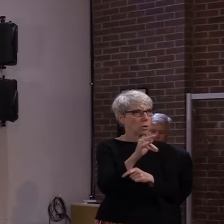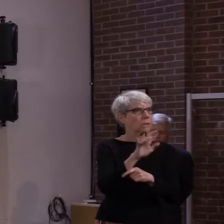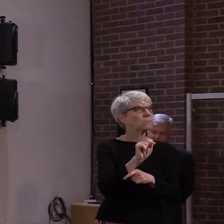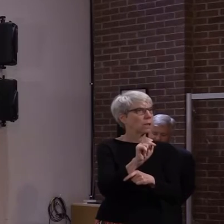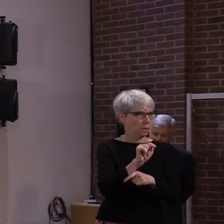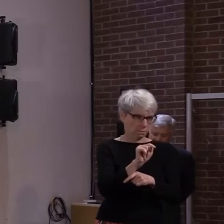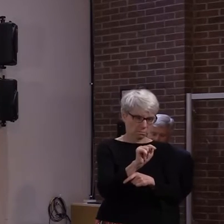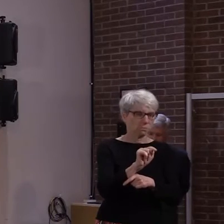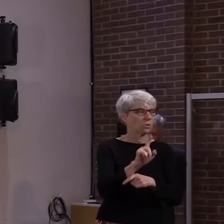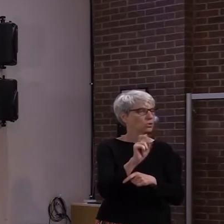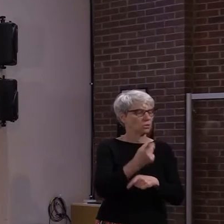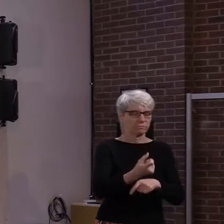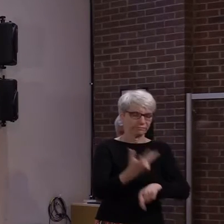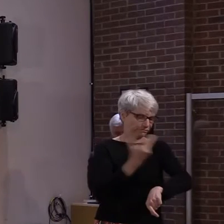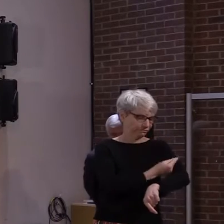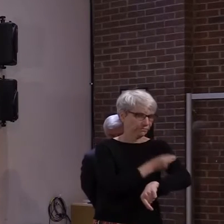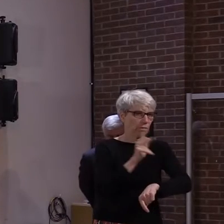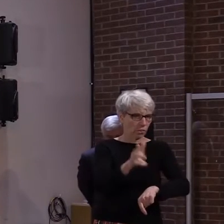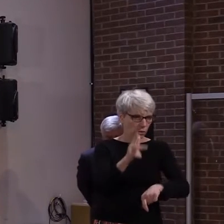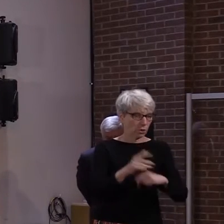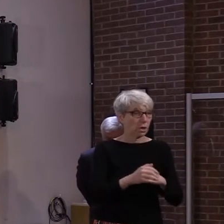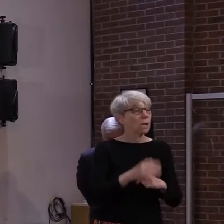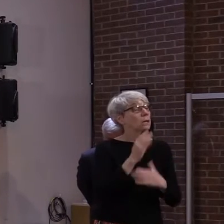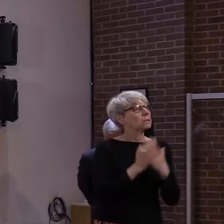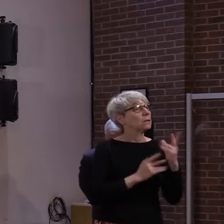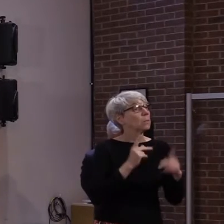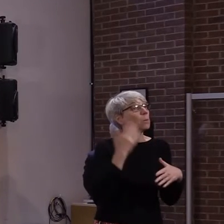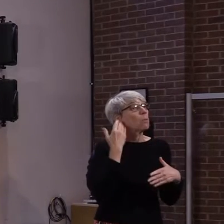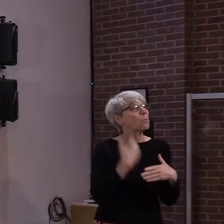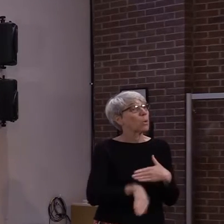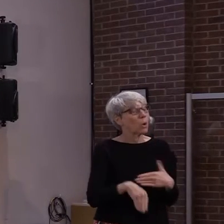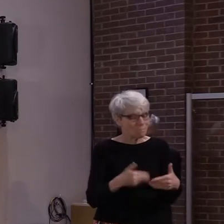People born with a primary immunodeficiency state.